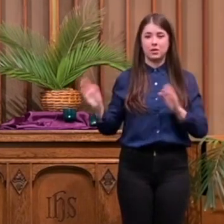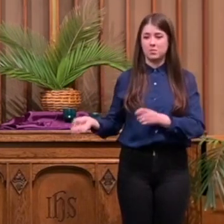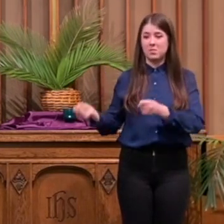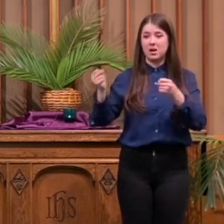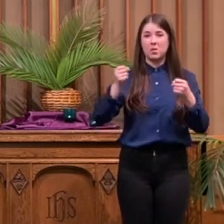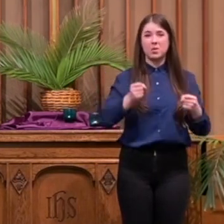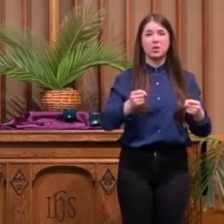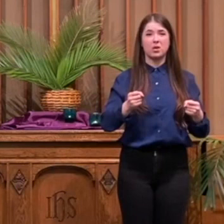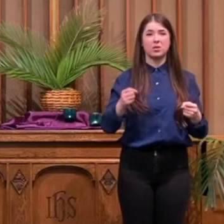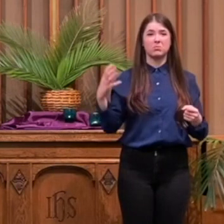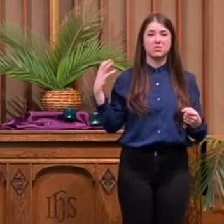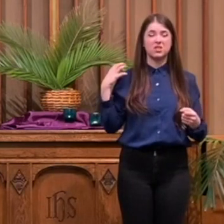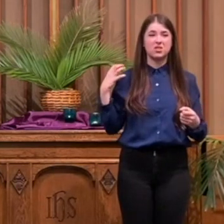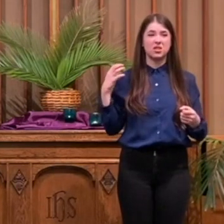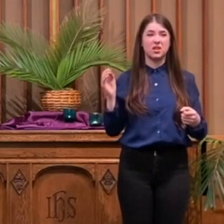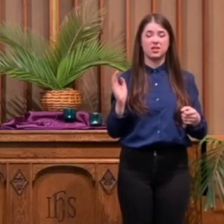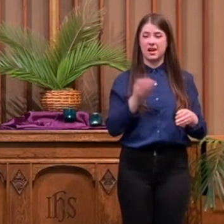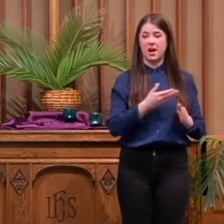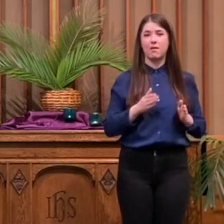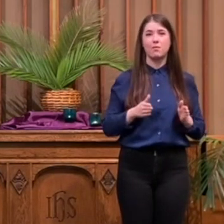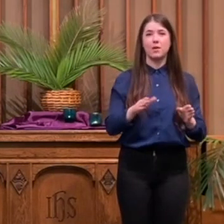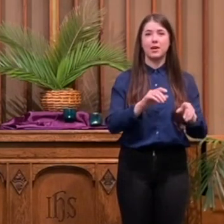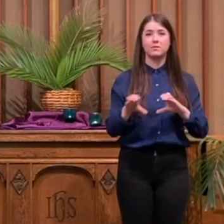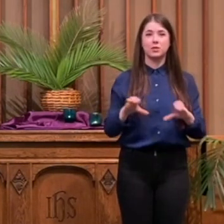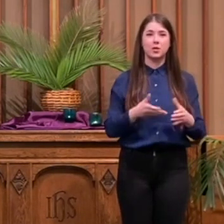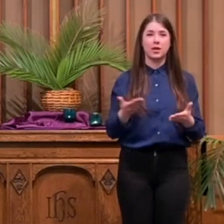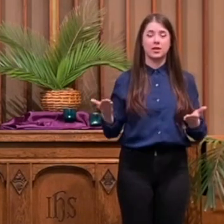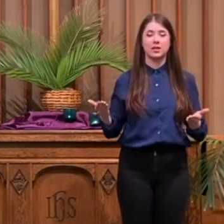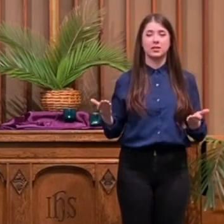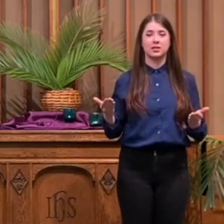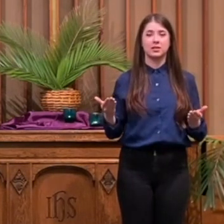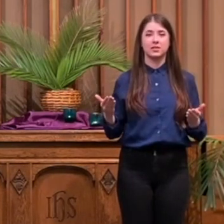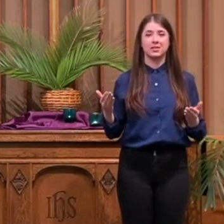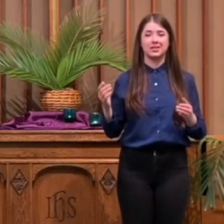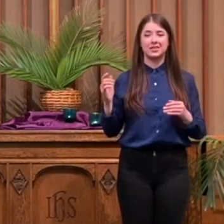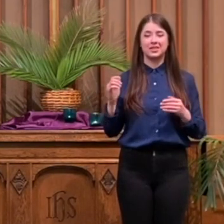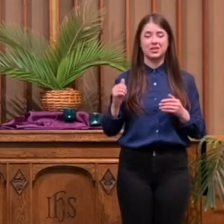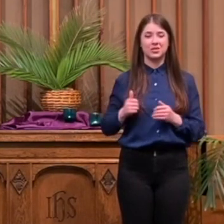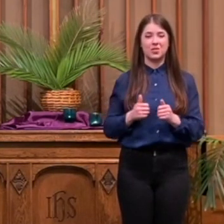position, our way of doing things to follow the leading of the Spirit.